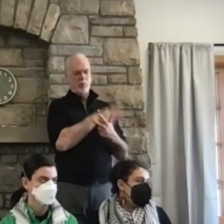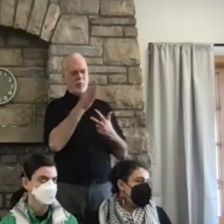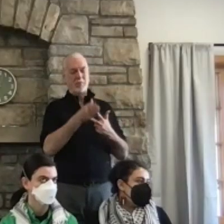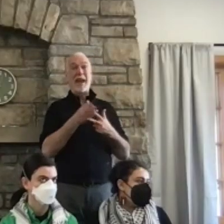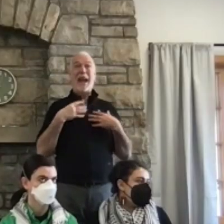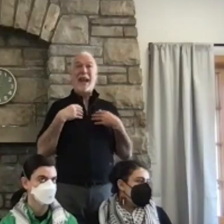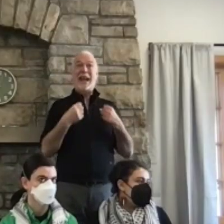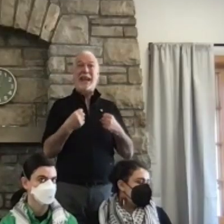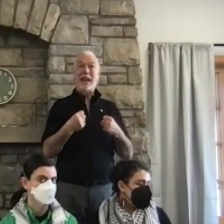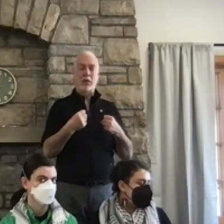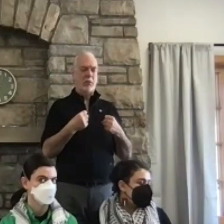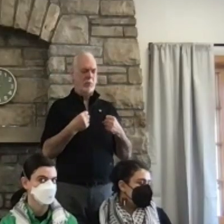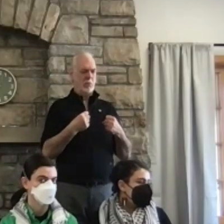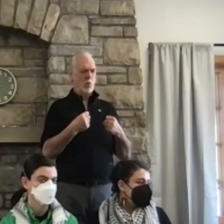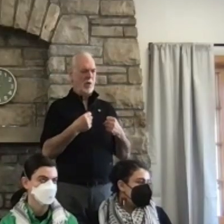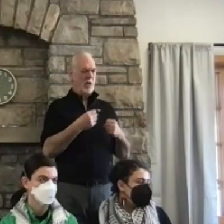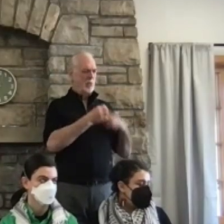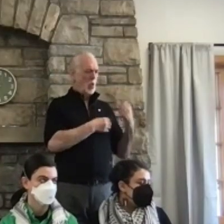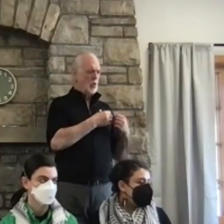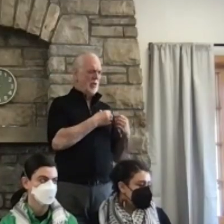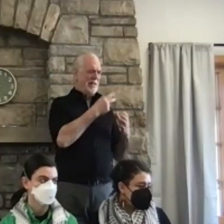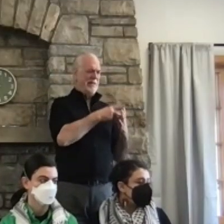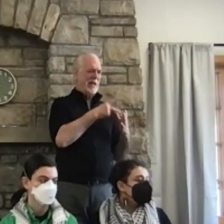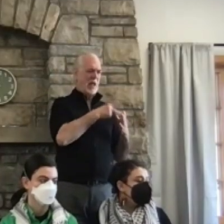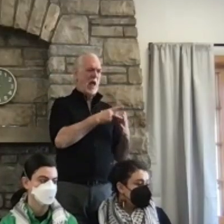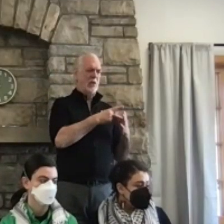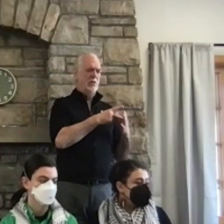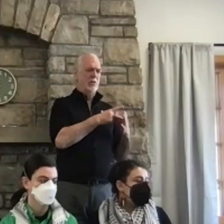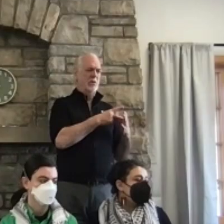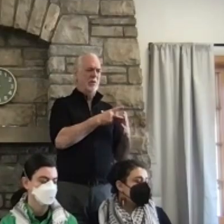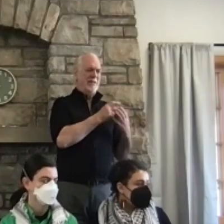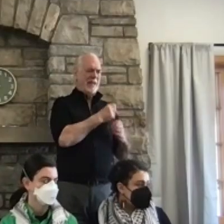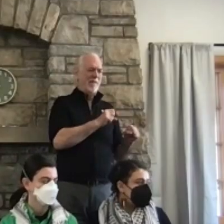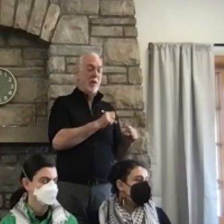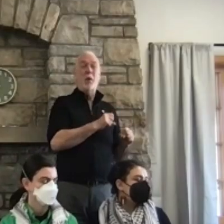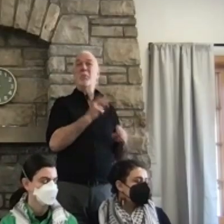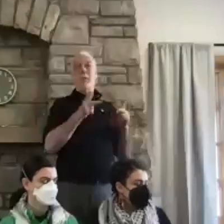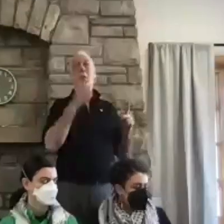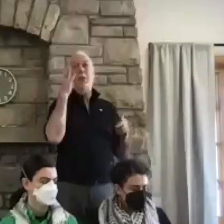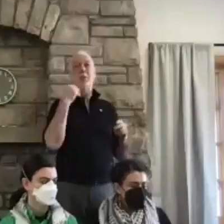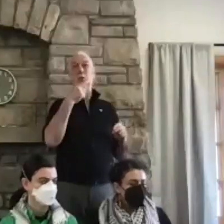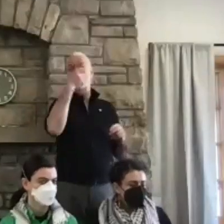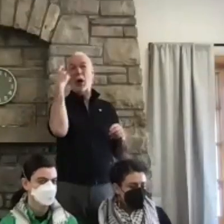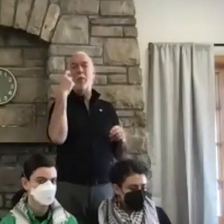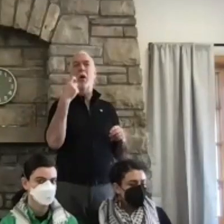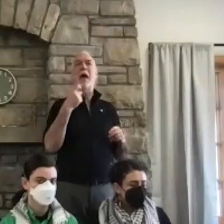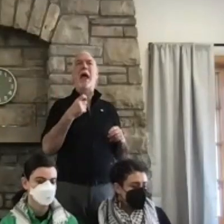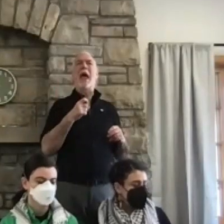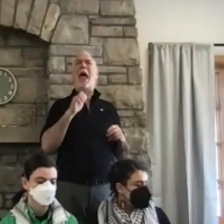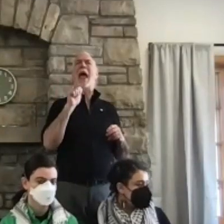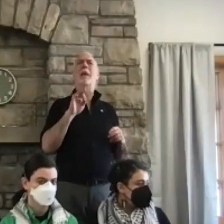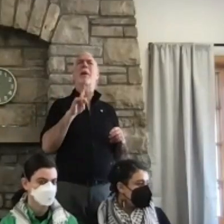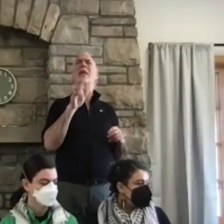psychological safety. Many disabled people experience trauma, whether from medical violence, ableism, abuse, or neglect.